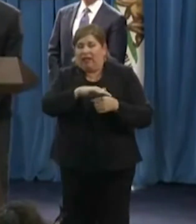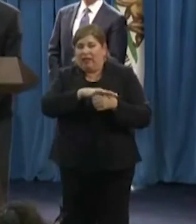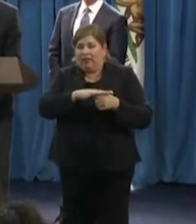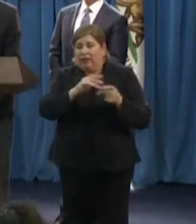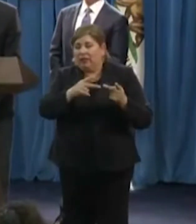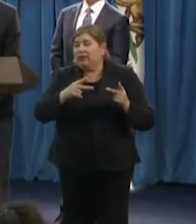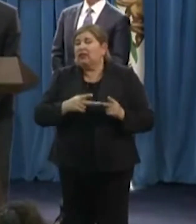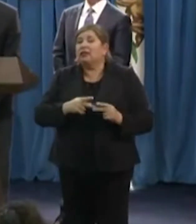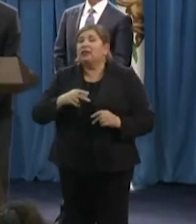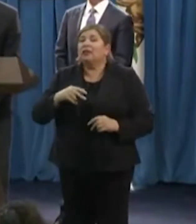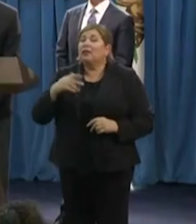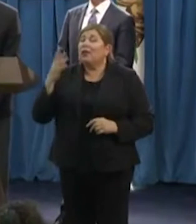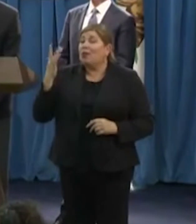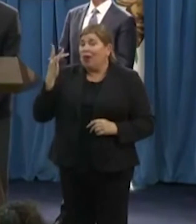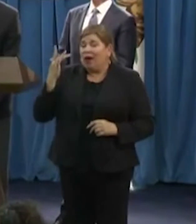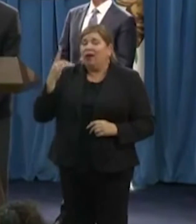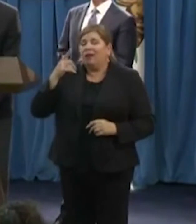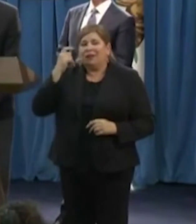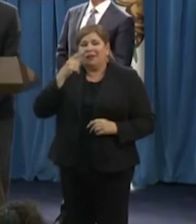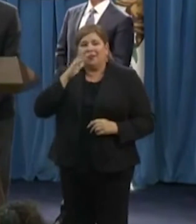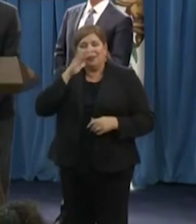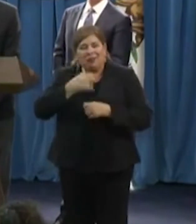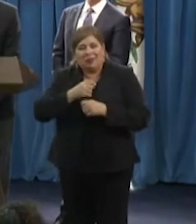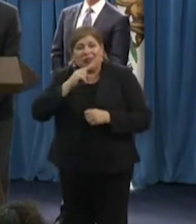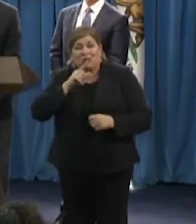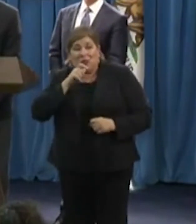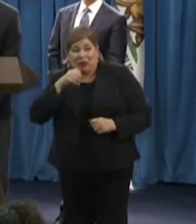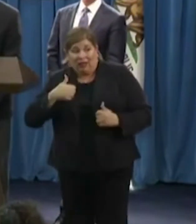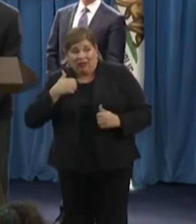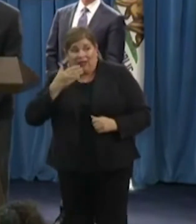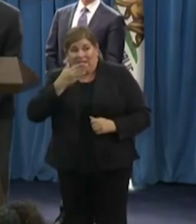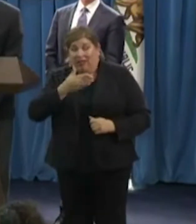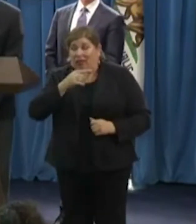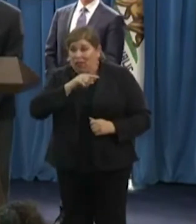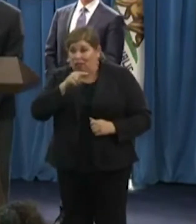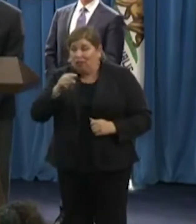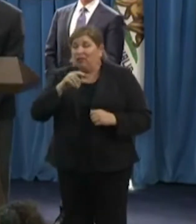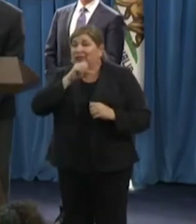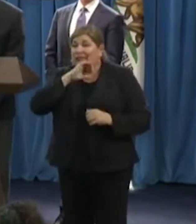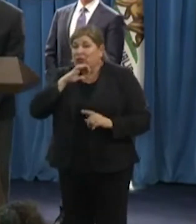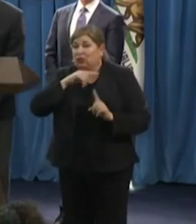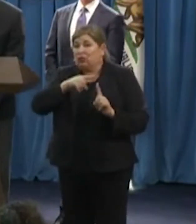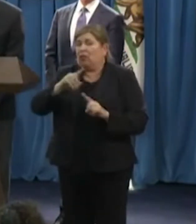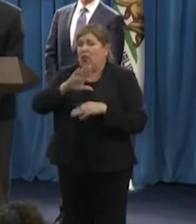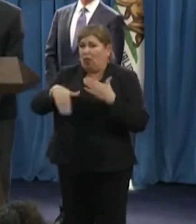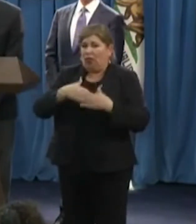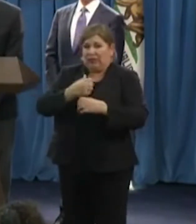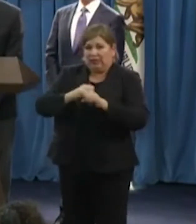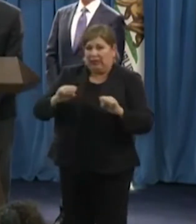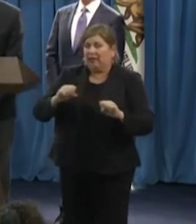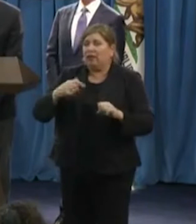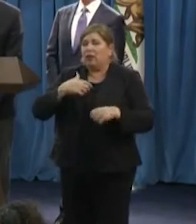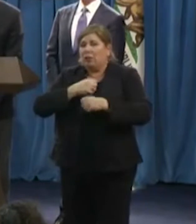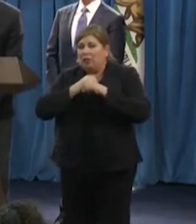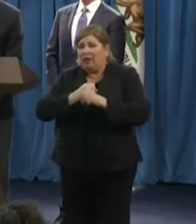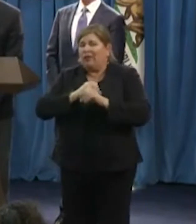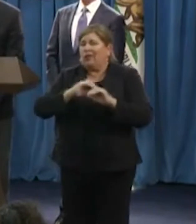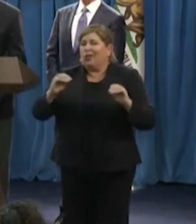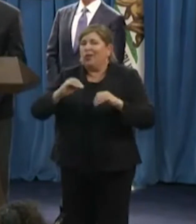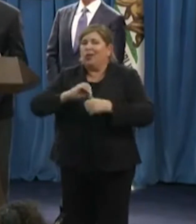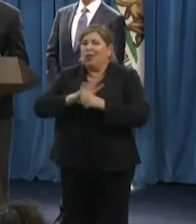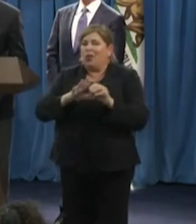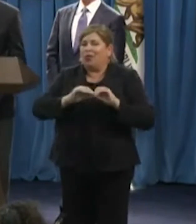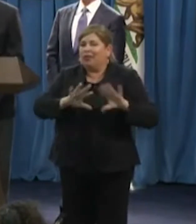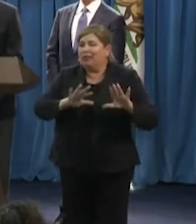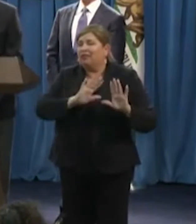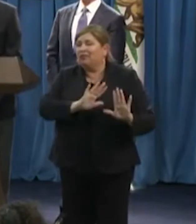only because it gives us an opportunity to make sure those residents are safe and protected against COVID-19, but